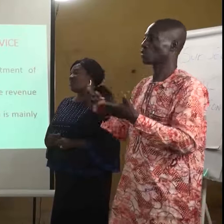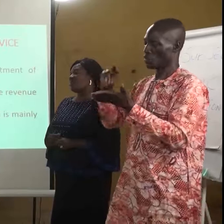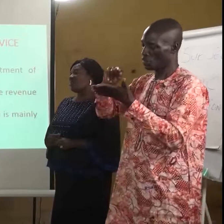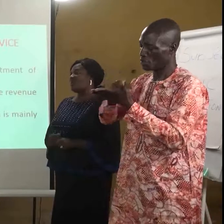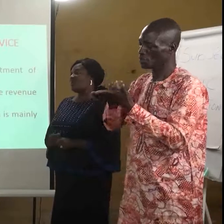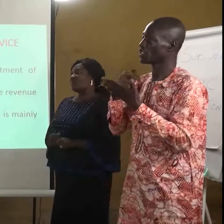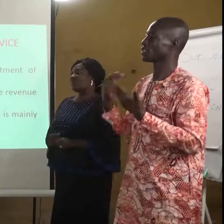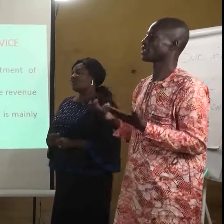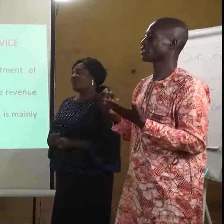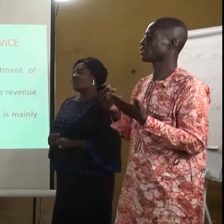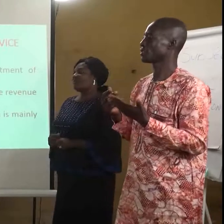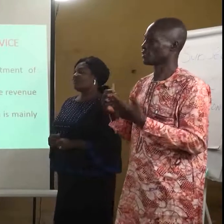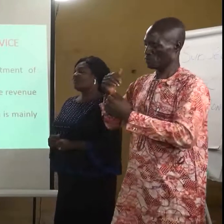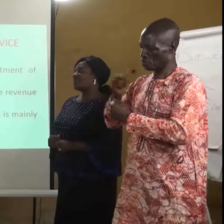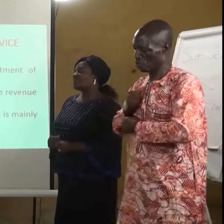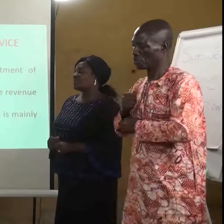your